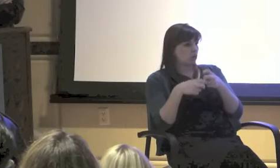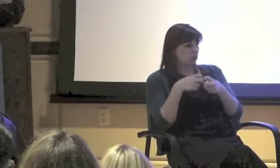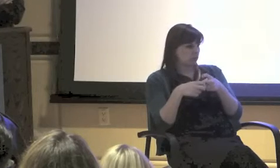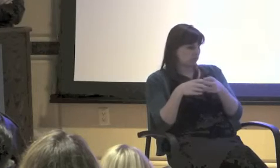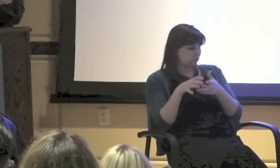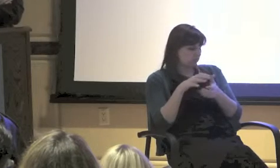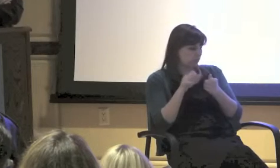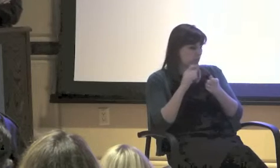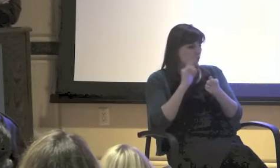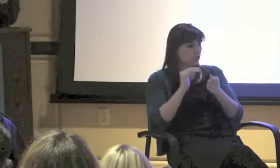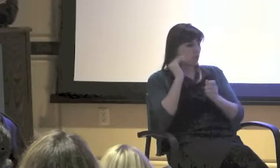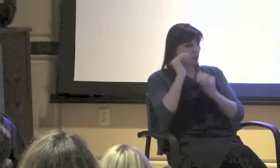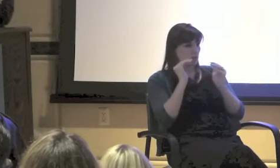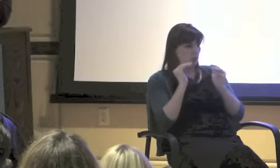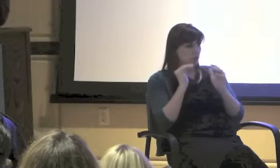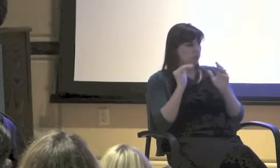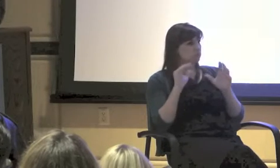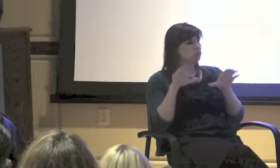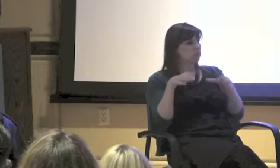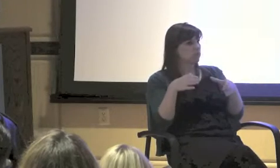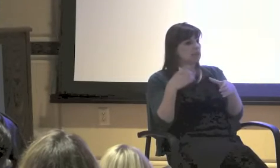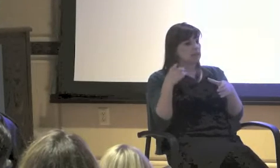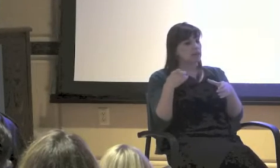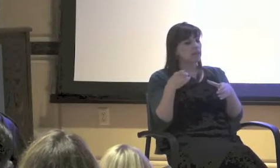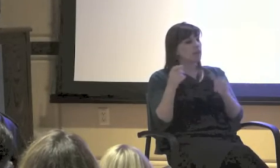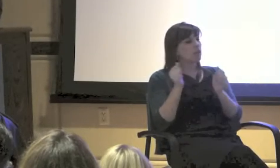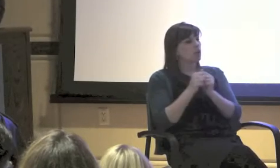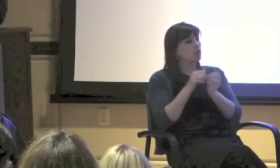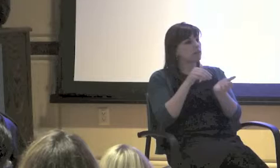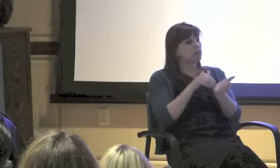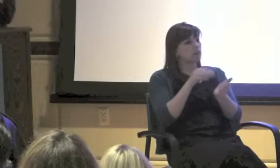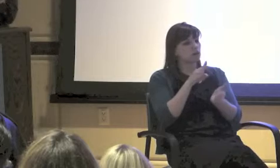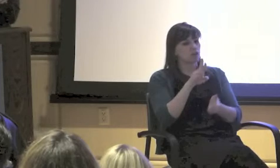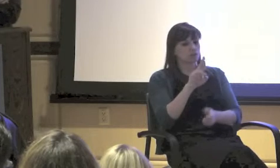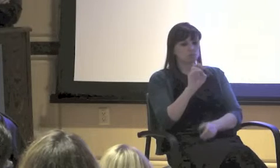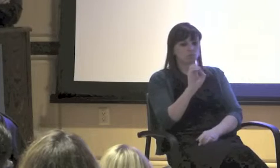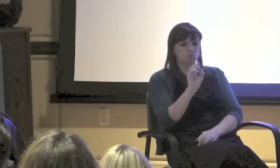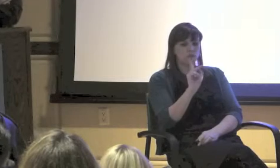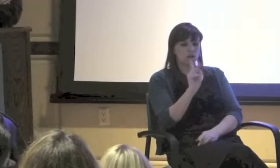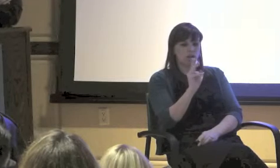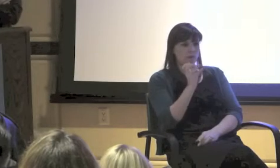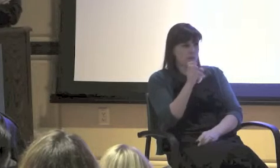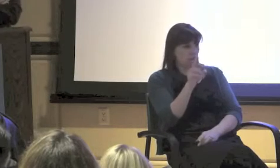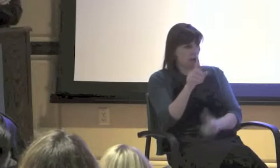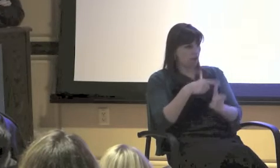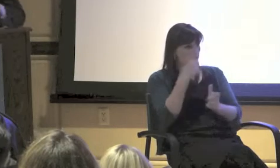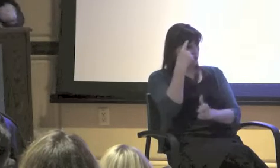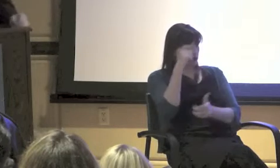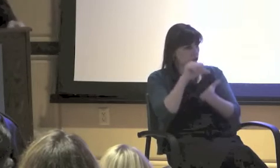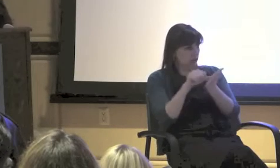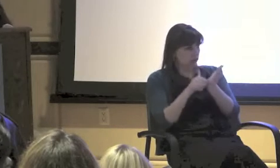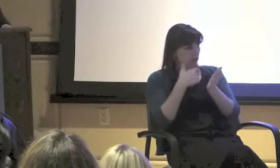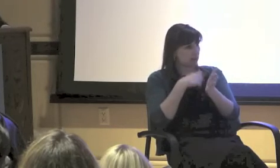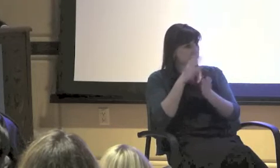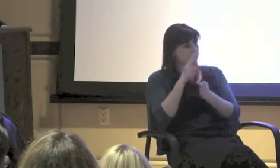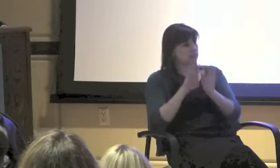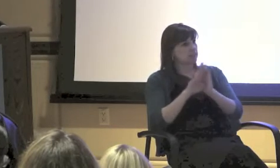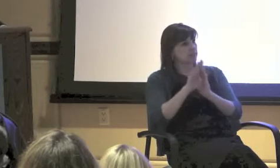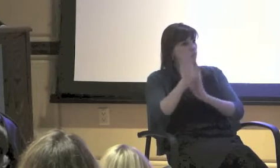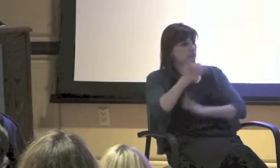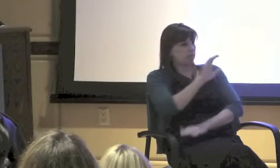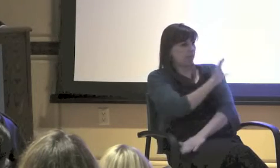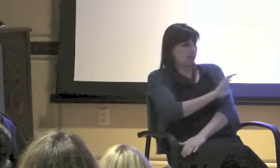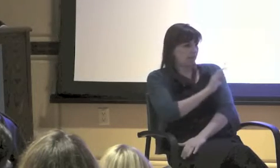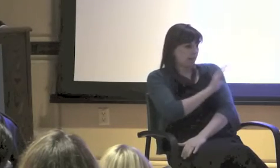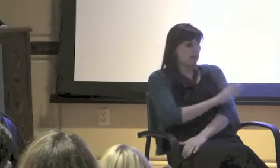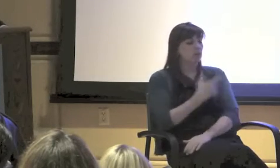population. And he, along with Dr. Brockmeyer from neurosurgery, have developed this clinic. We've looked